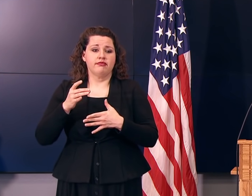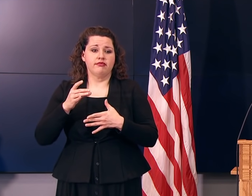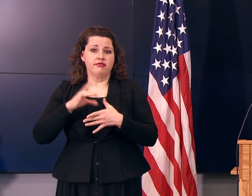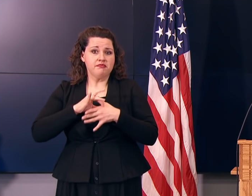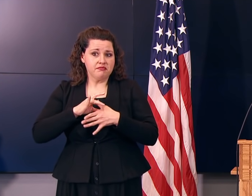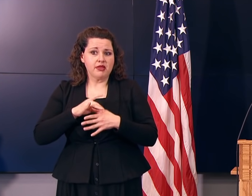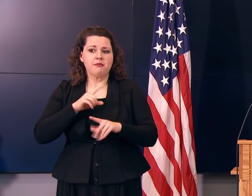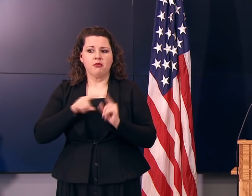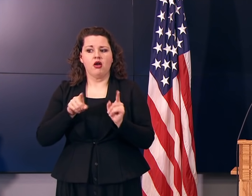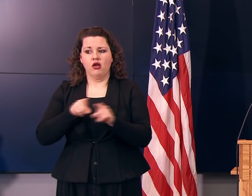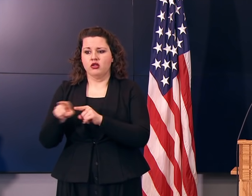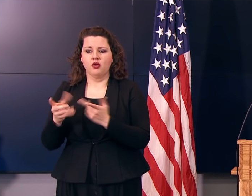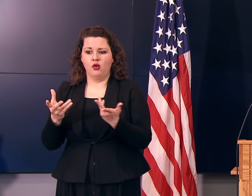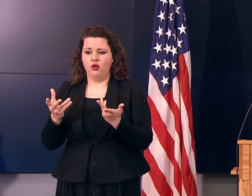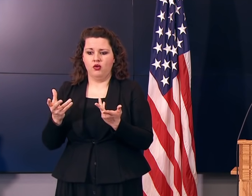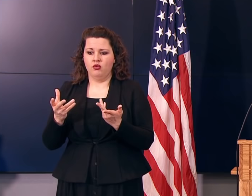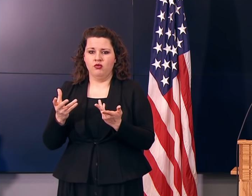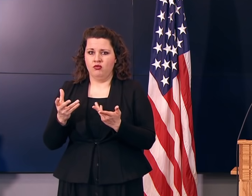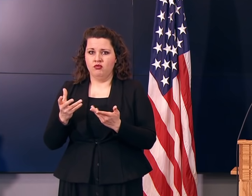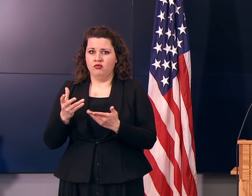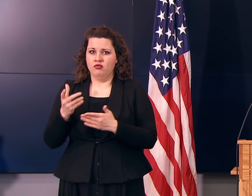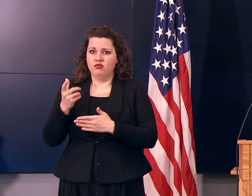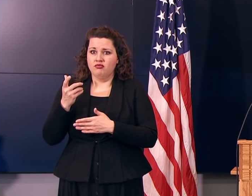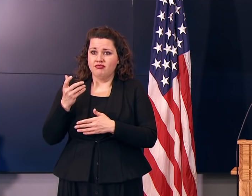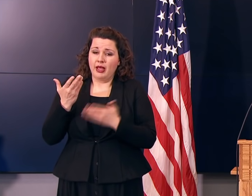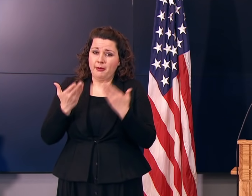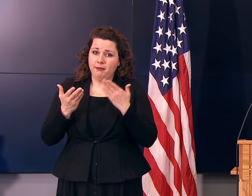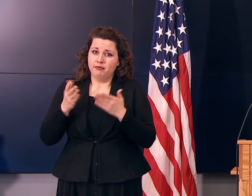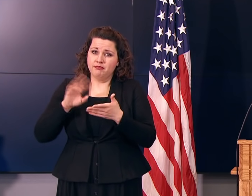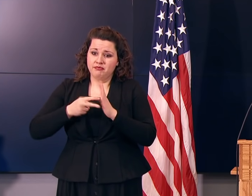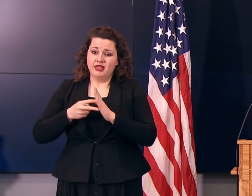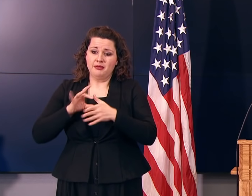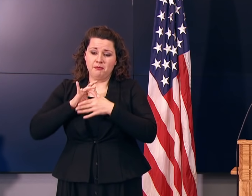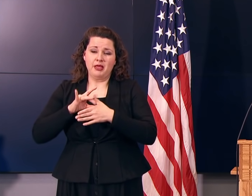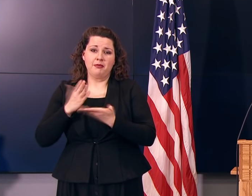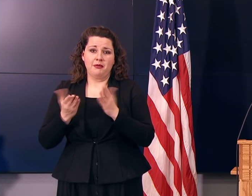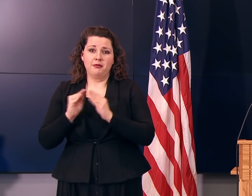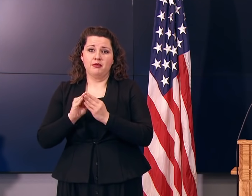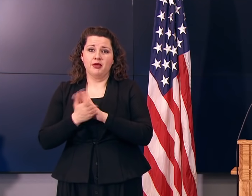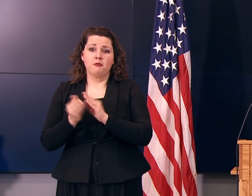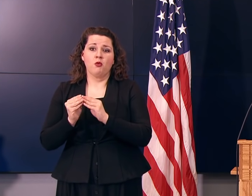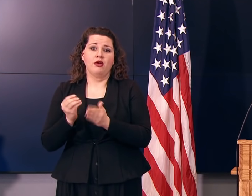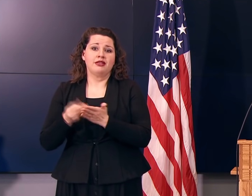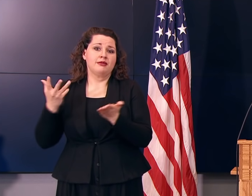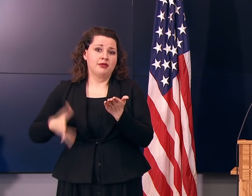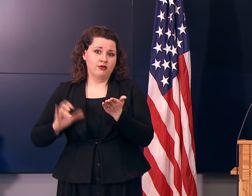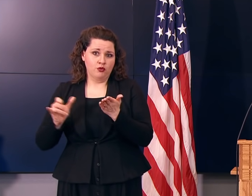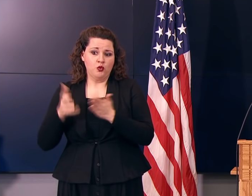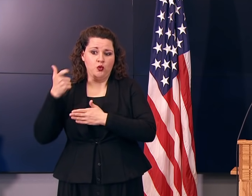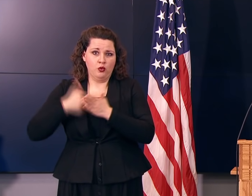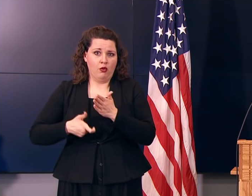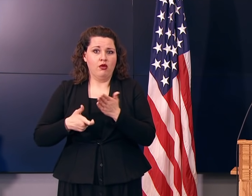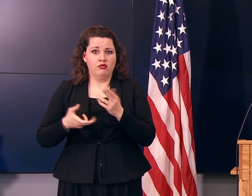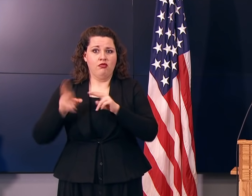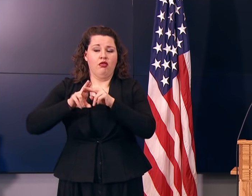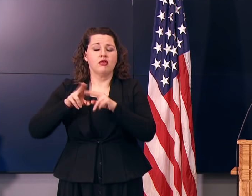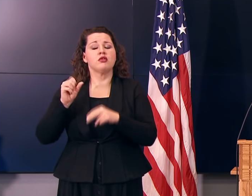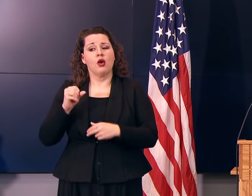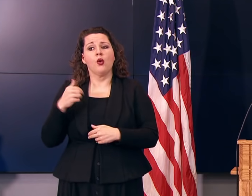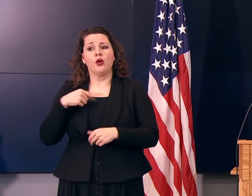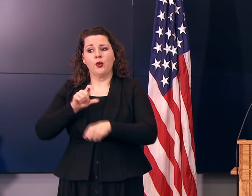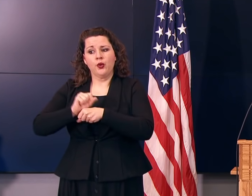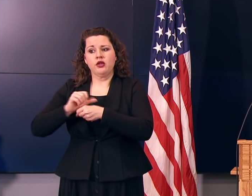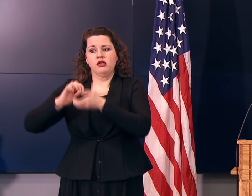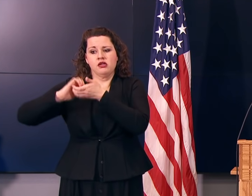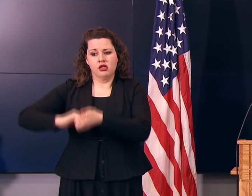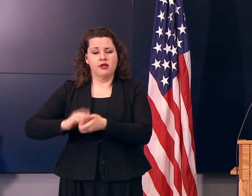effort, but really even the cost of food as well. So we're working collaboratively and collectively to make